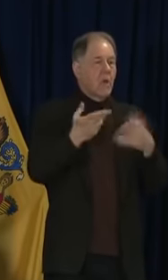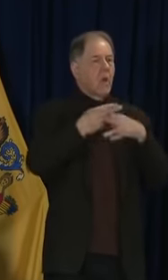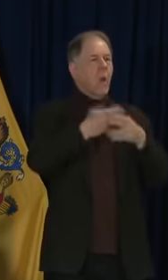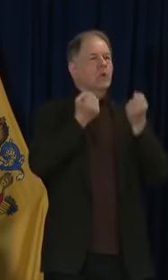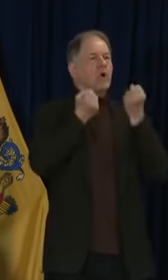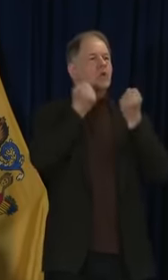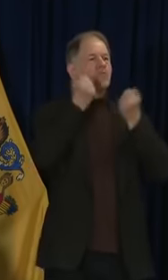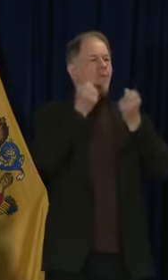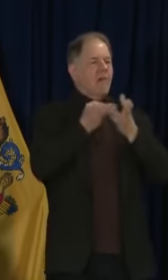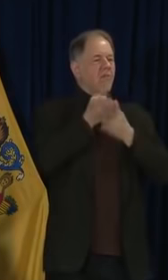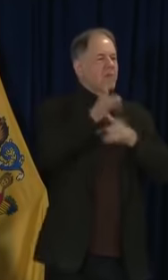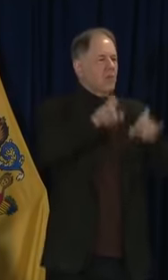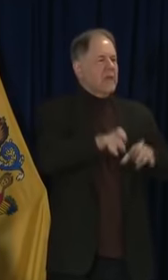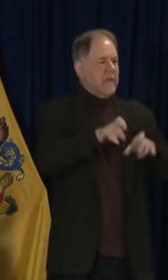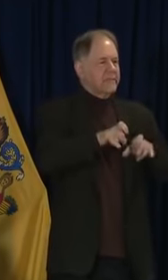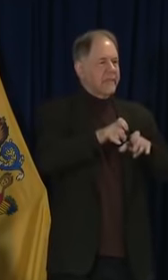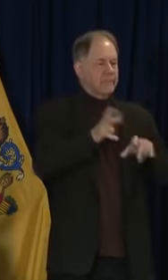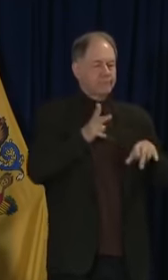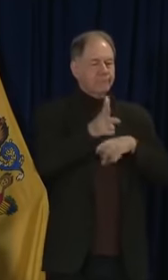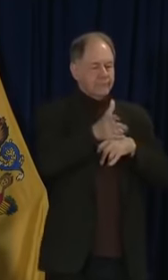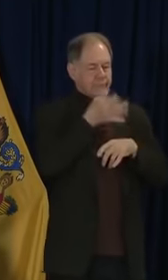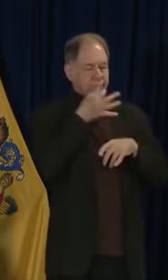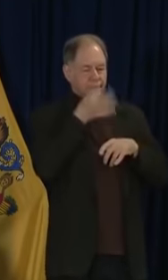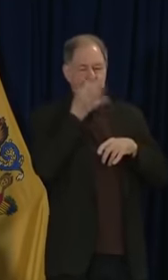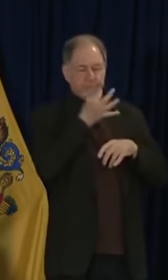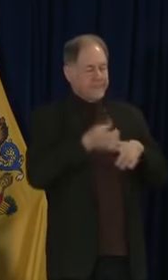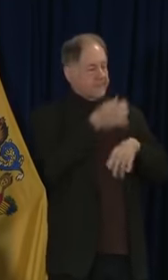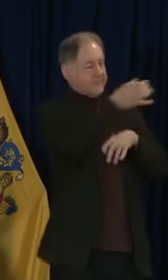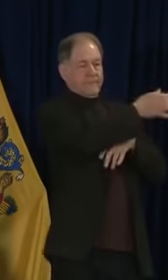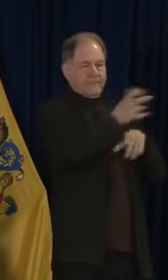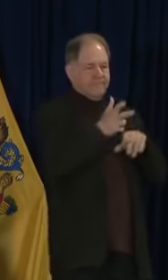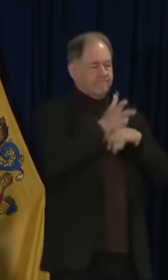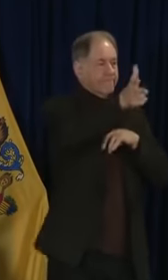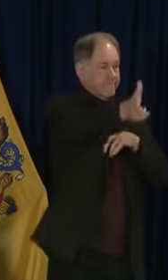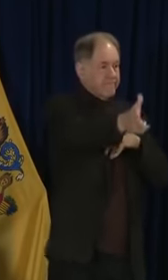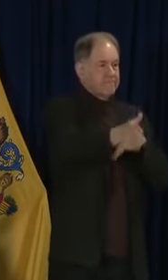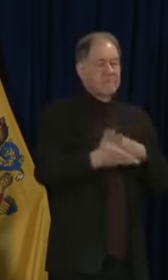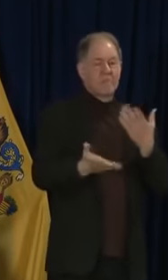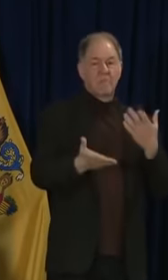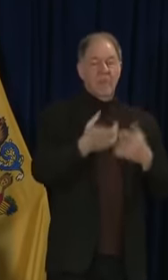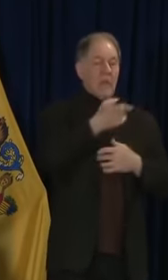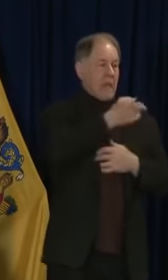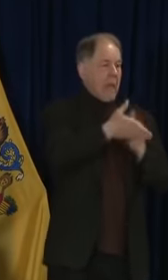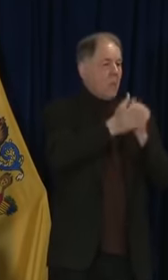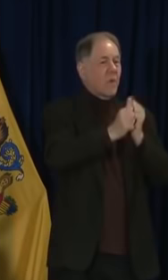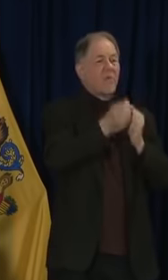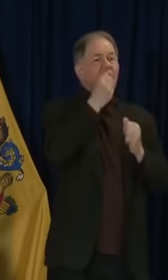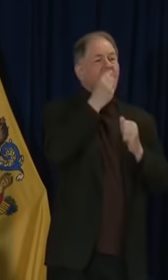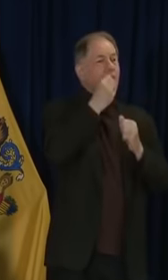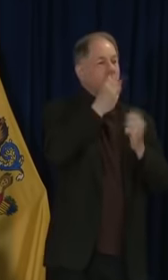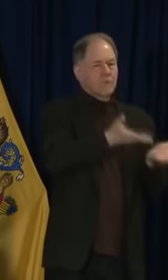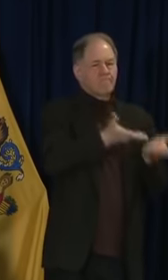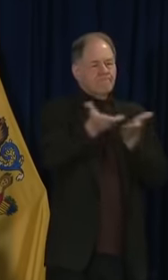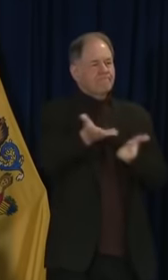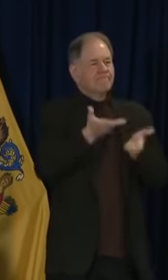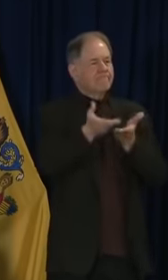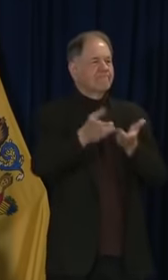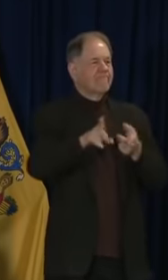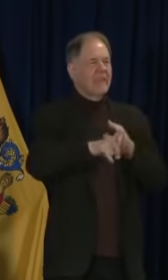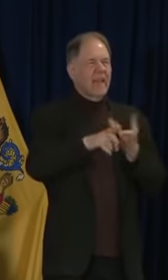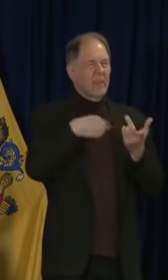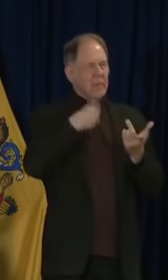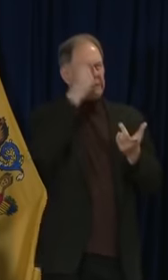testing. Or I could see immediately Lamont helping with the distribution of food to those kids who, as we've mentioned